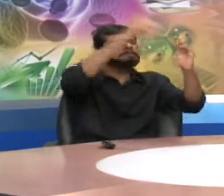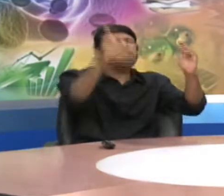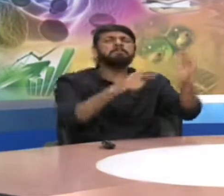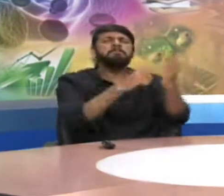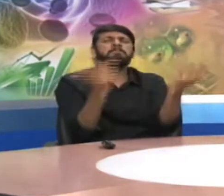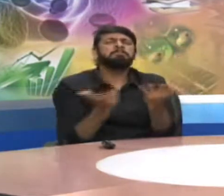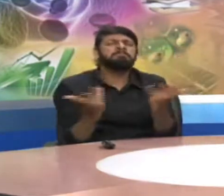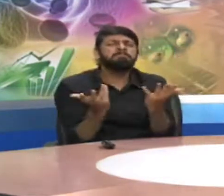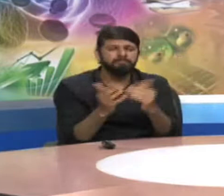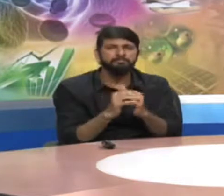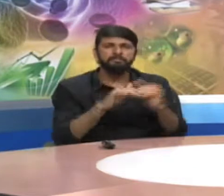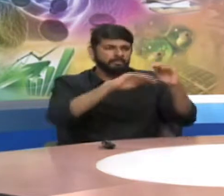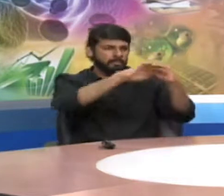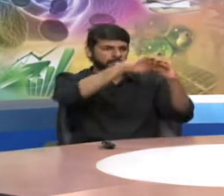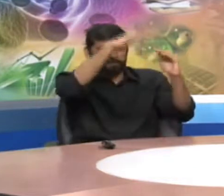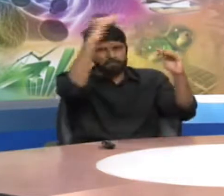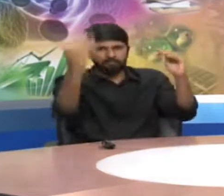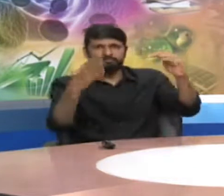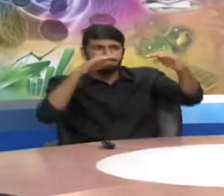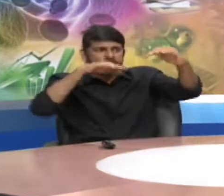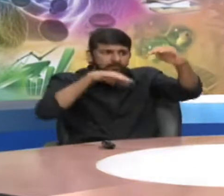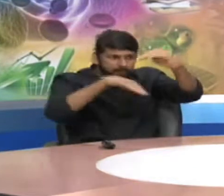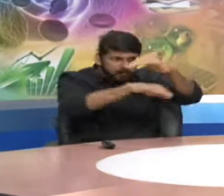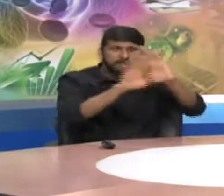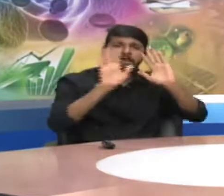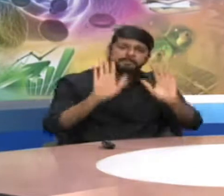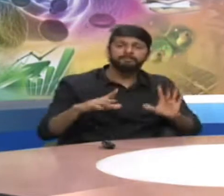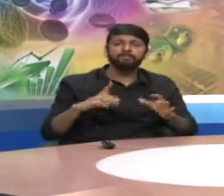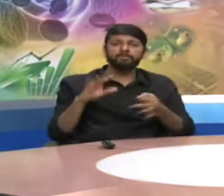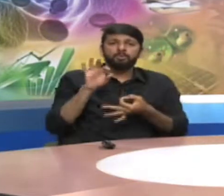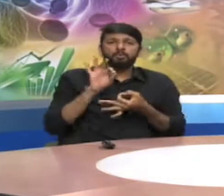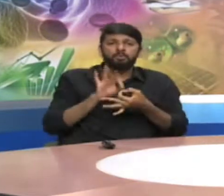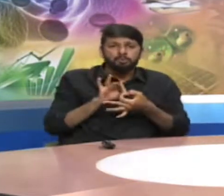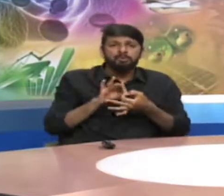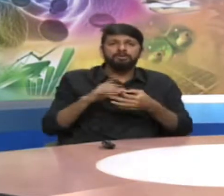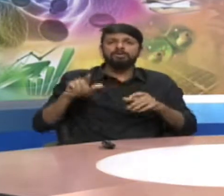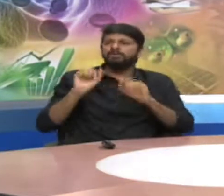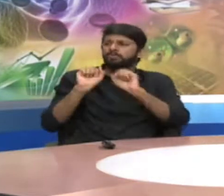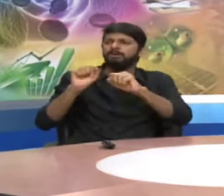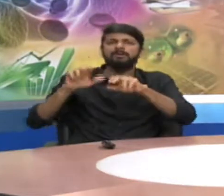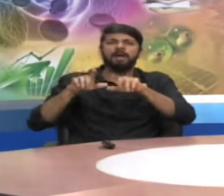Ajanta was a monastery where Buddhist monks lived and studied.